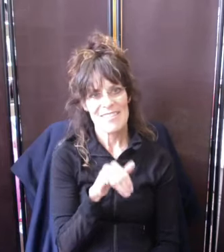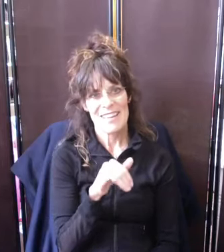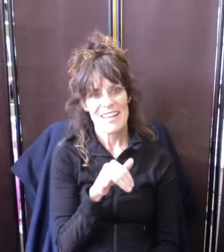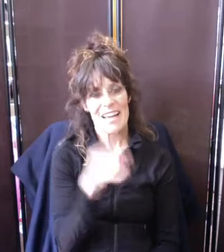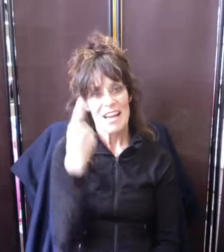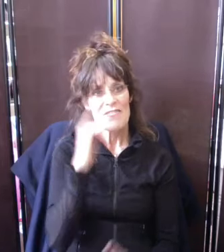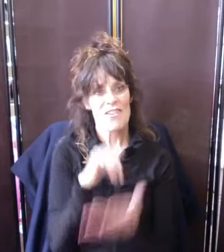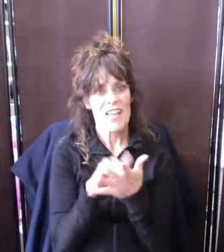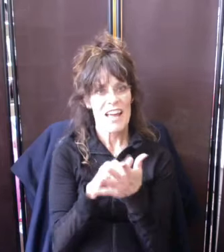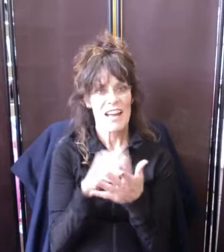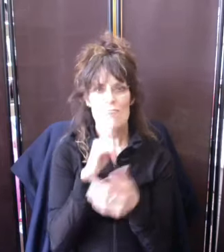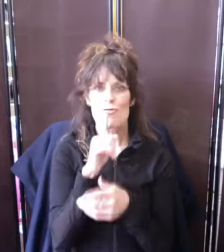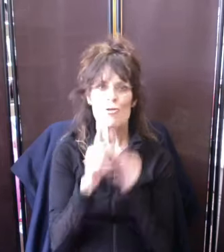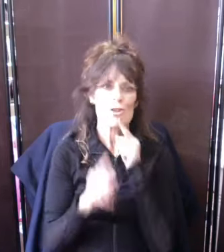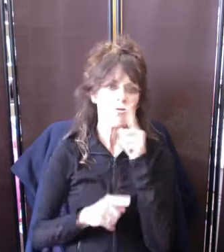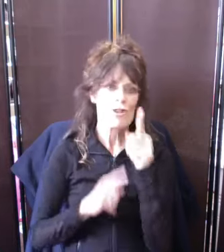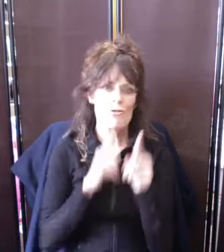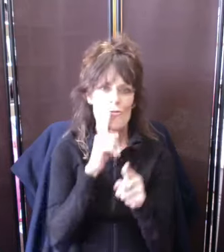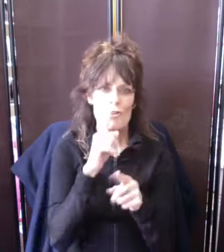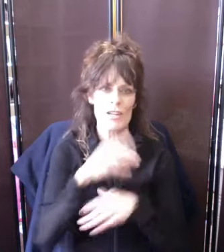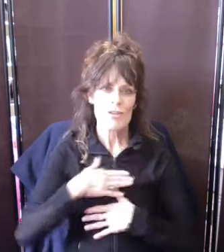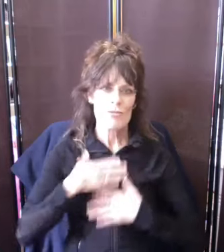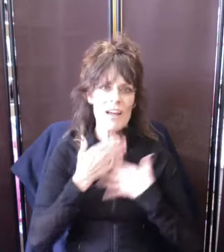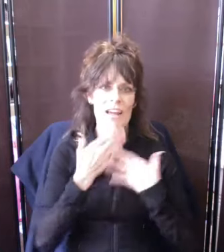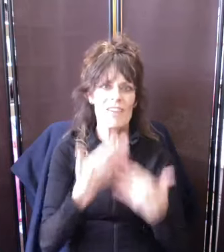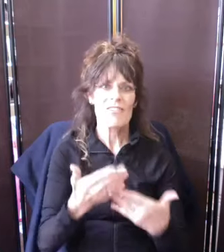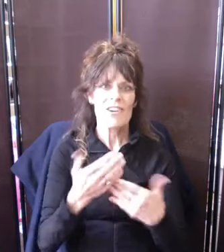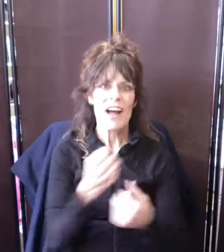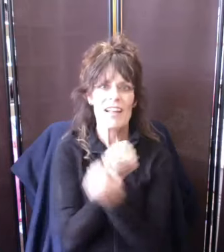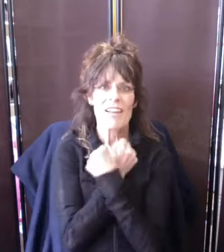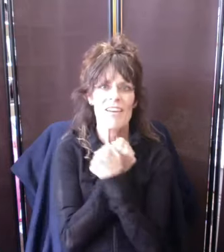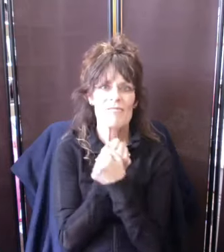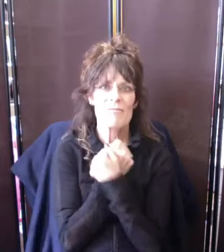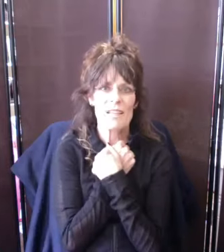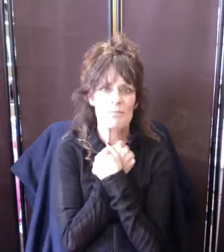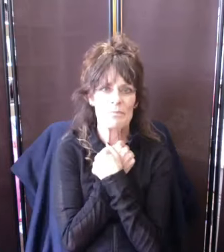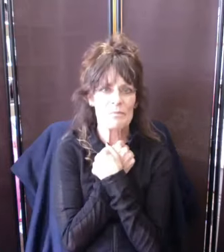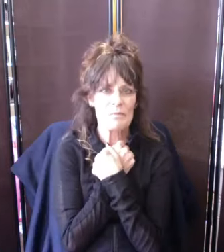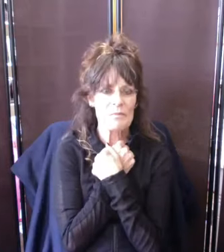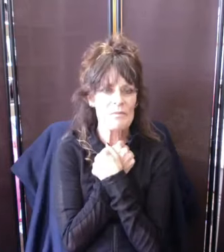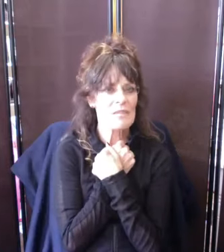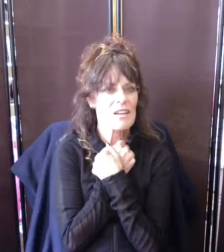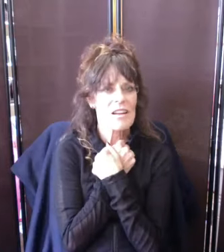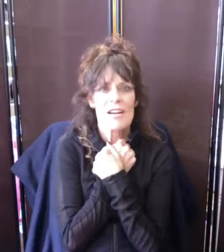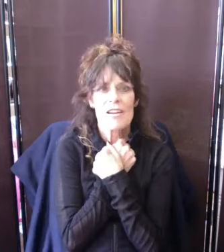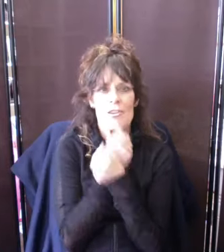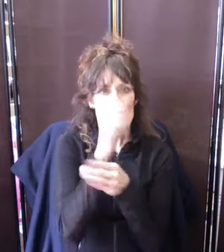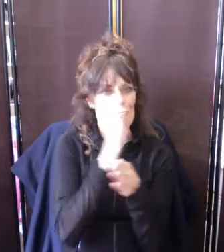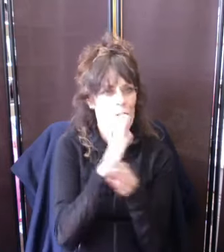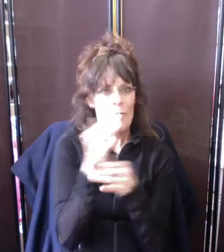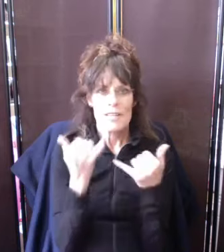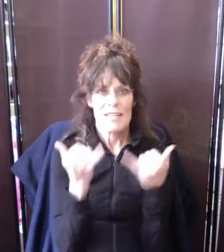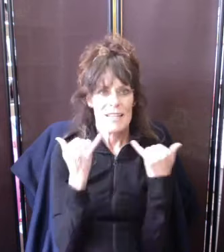am truly, truly grateful. I love being sober today. I absolutely love it because it's a barrel of monkeys. It's a lot of